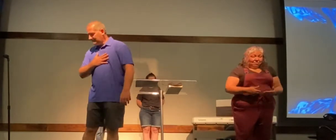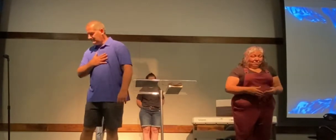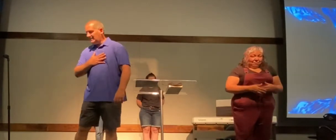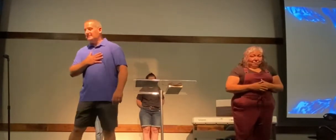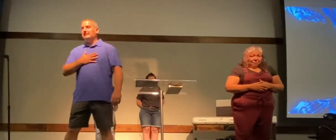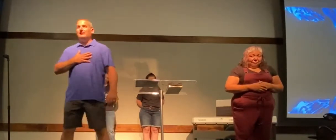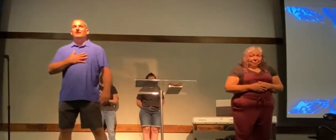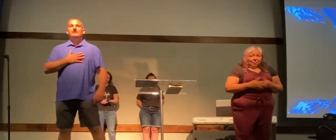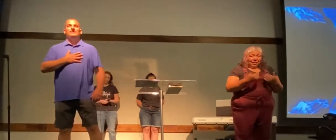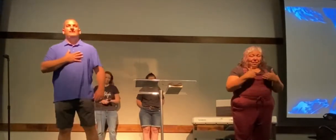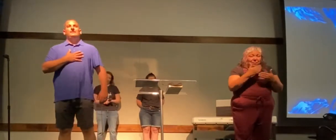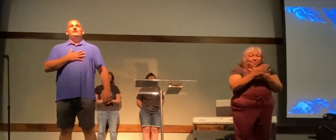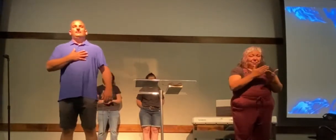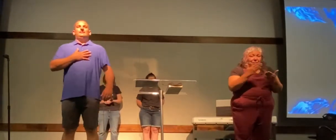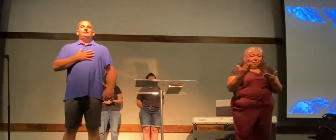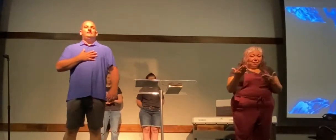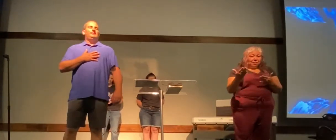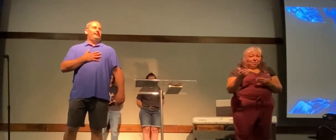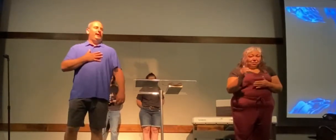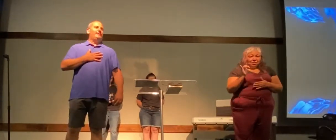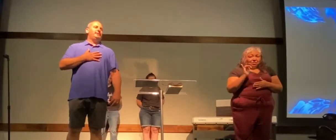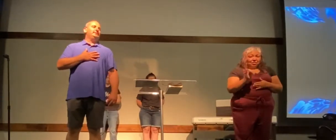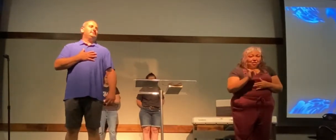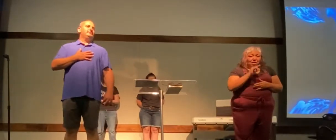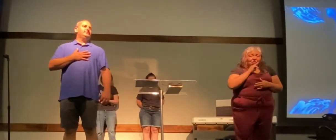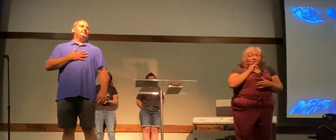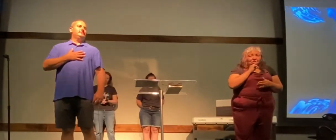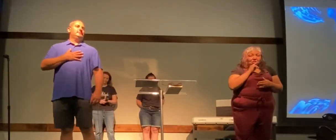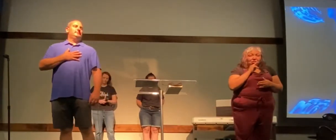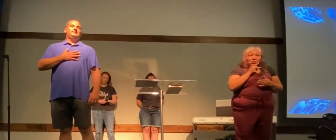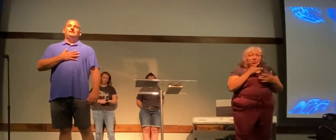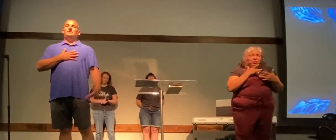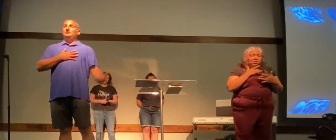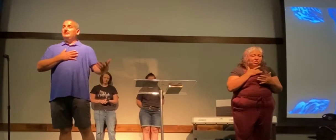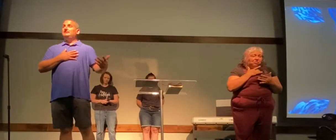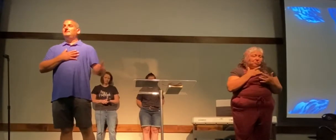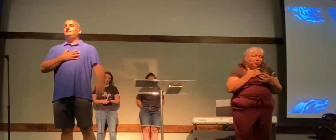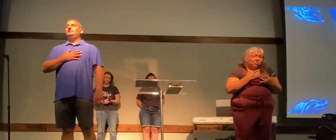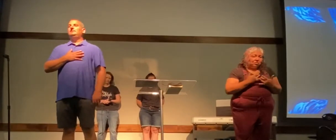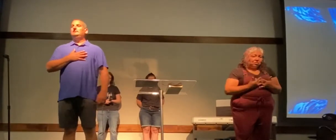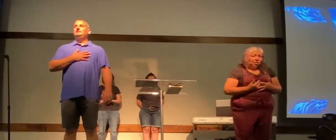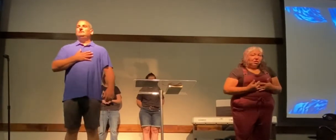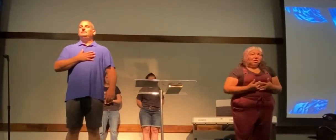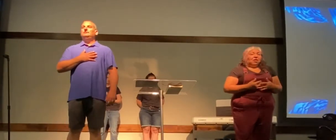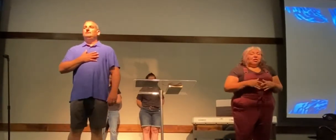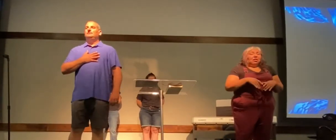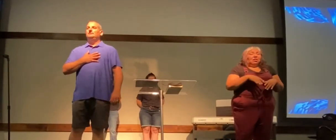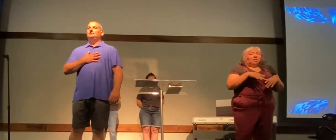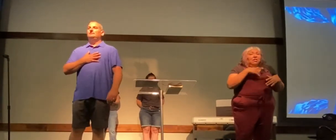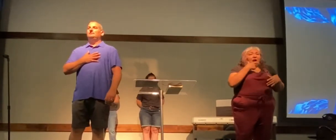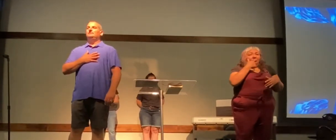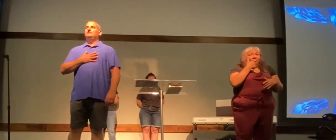I got some things that are heavy, that are addictive,